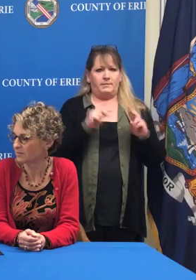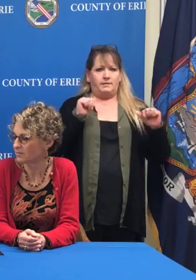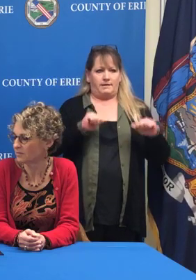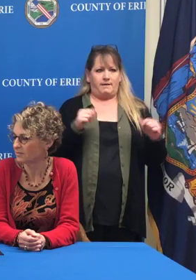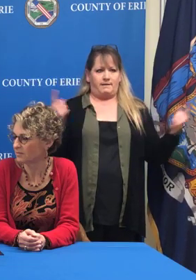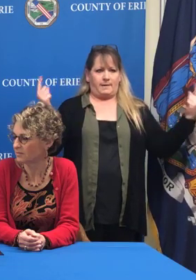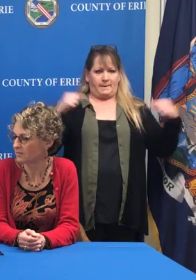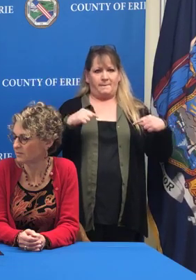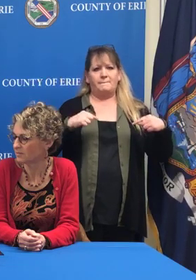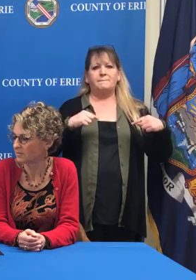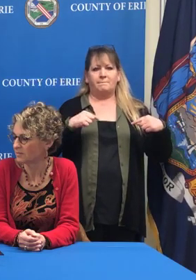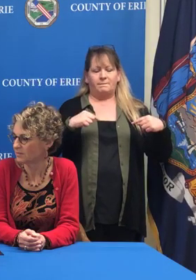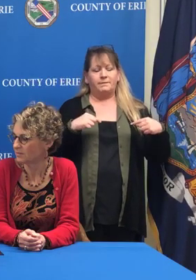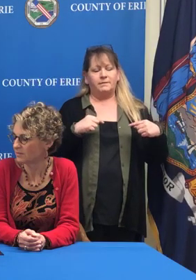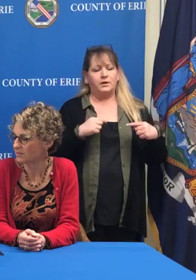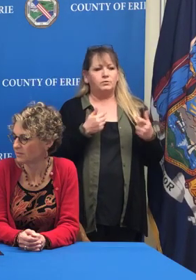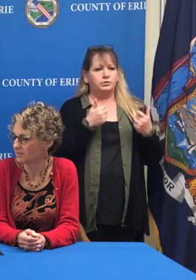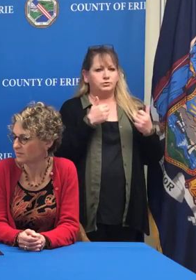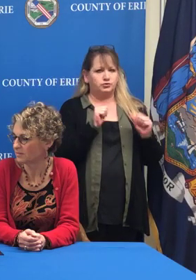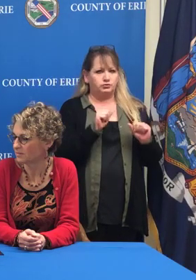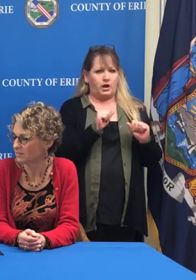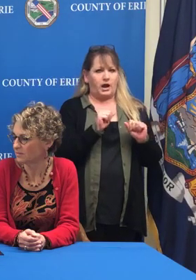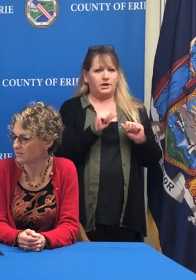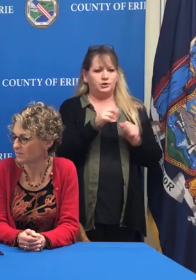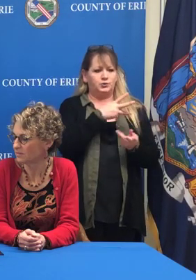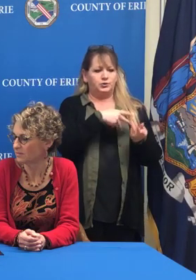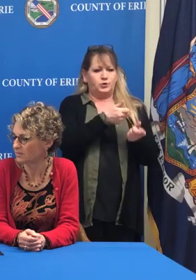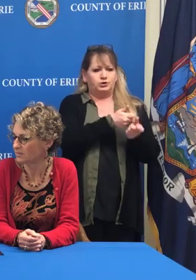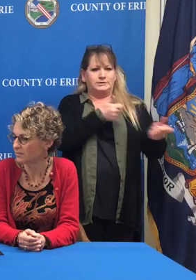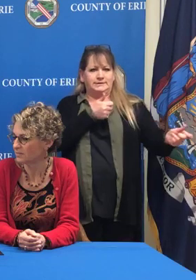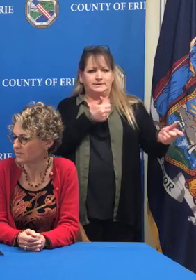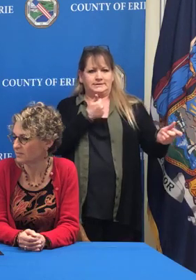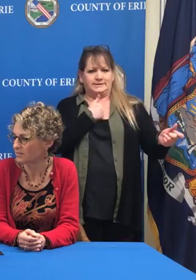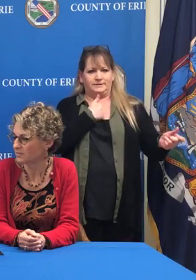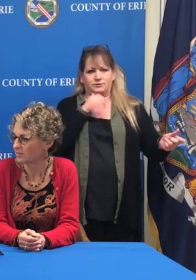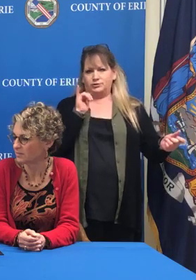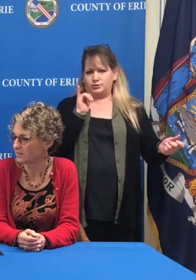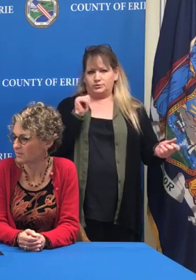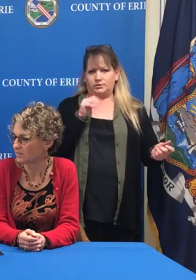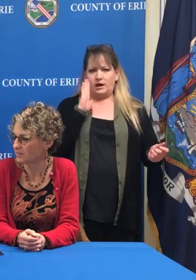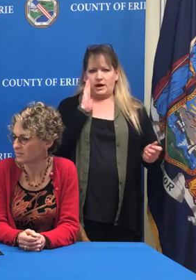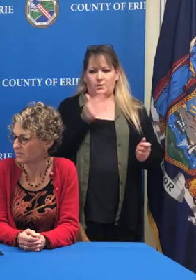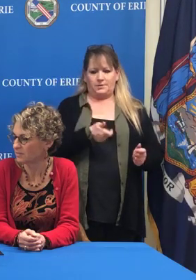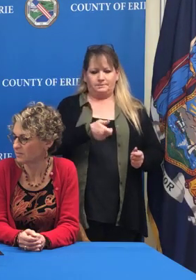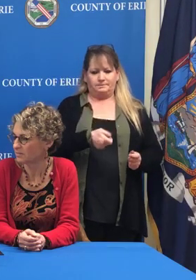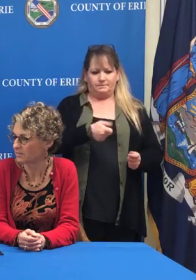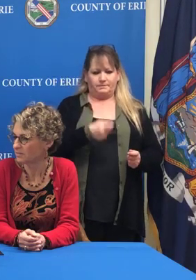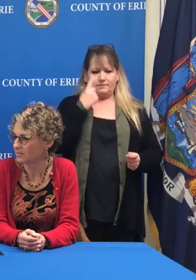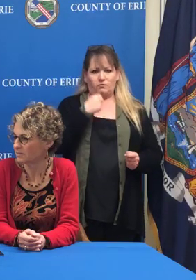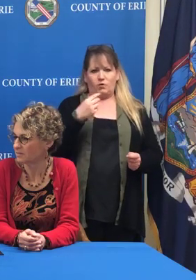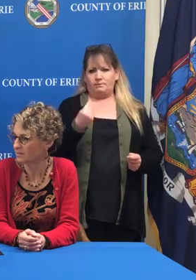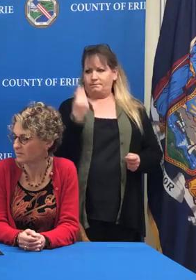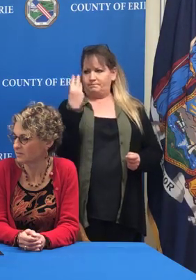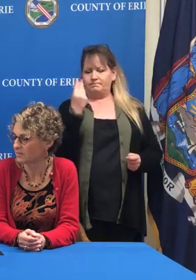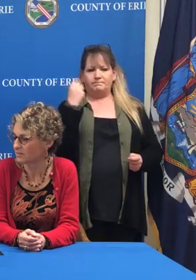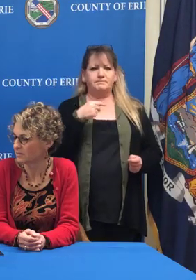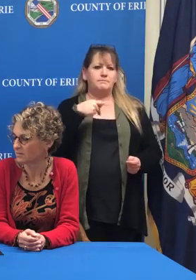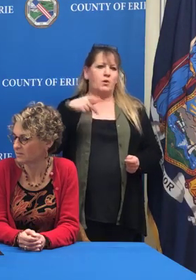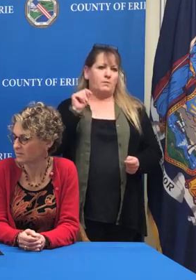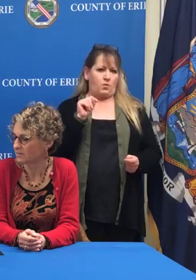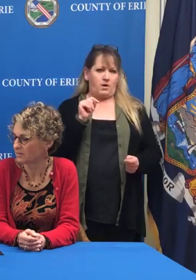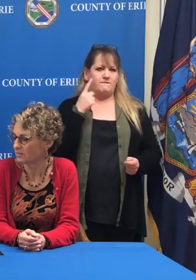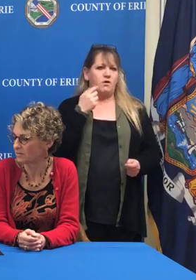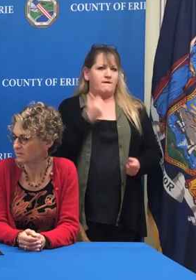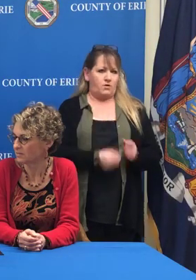room so that we can try to social distance ourselves. I'll be controlling the PowerPoint presentation for all and everyone